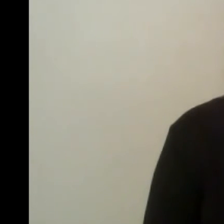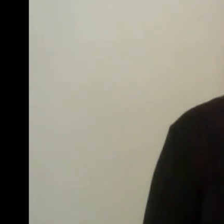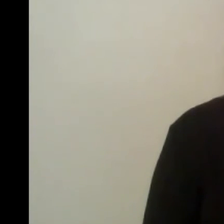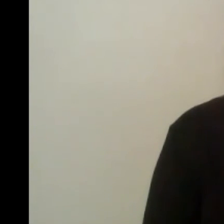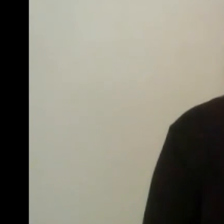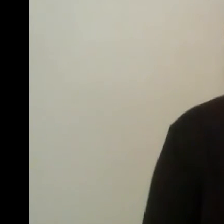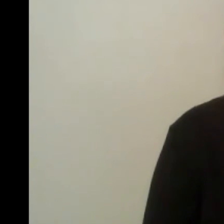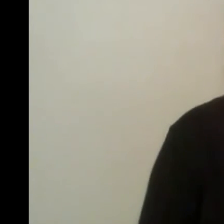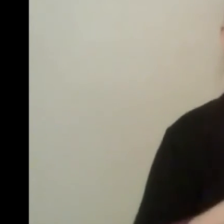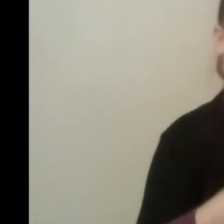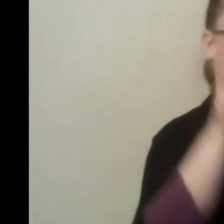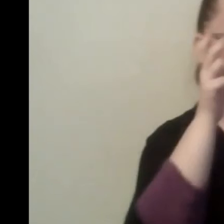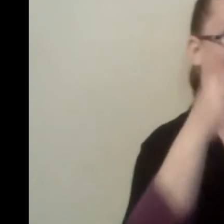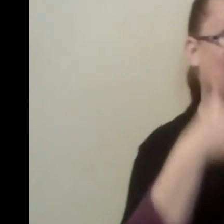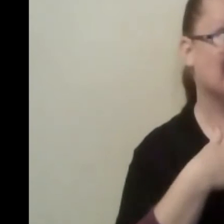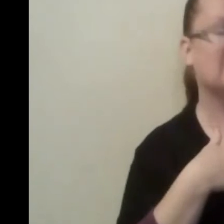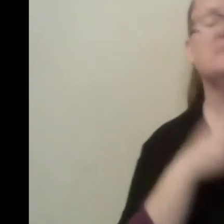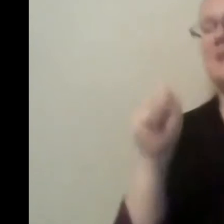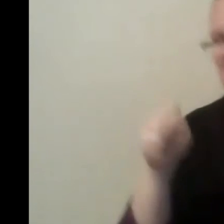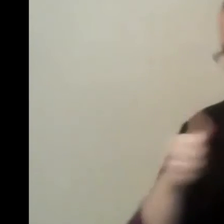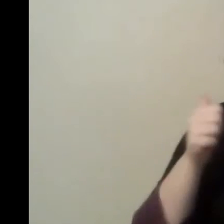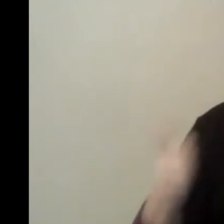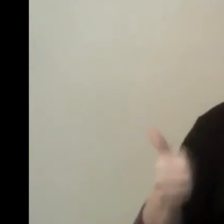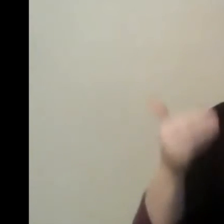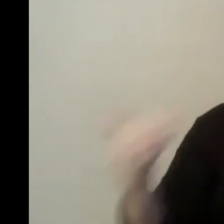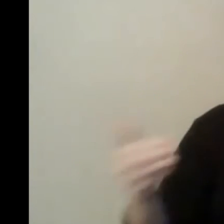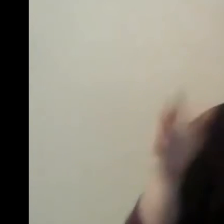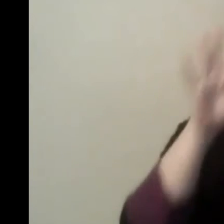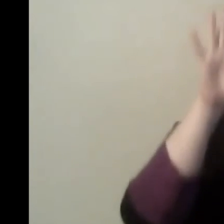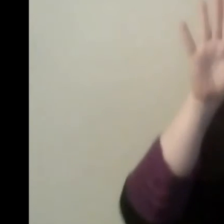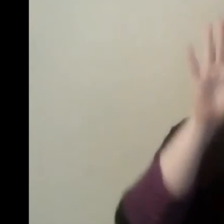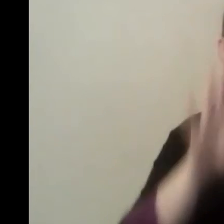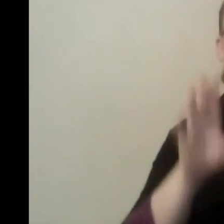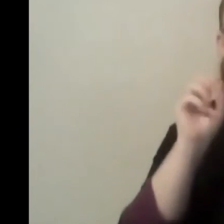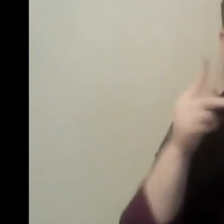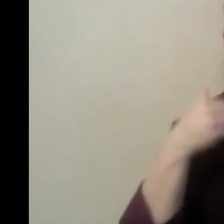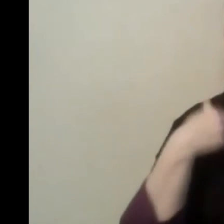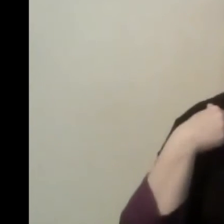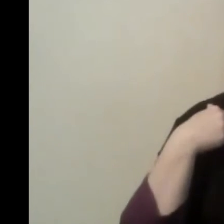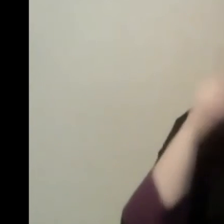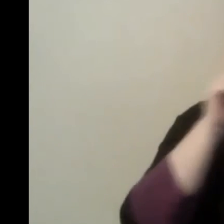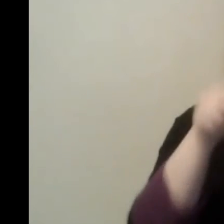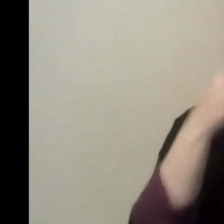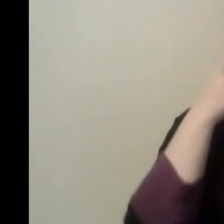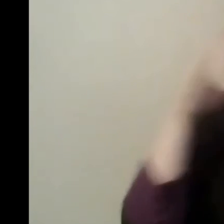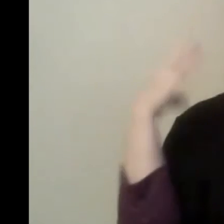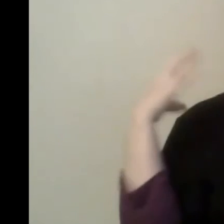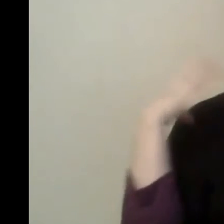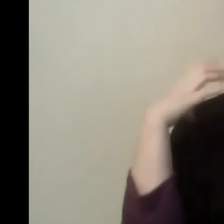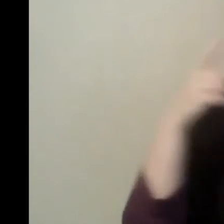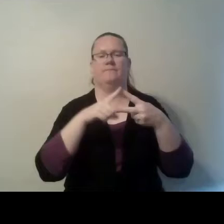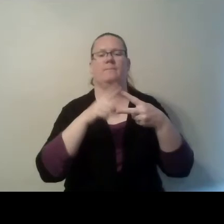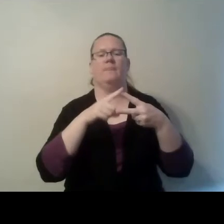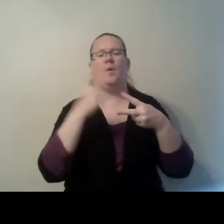All right, now can you hear me? We can hear you, yes. Fantastic. I have 2 questions for the chief. One sort